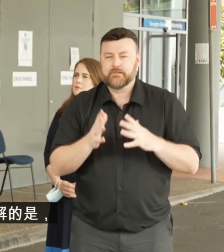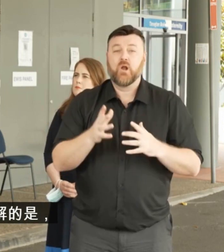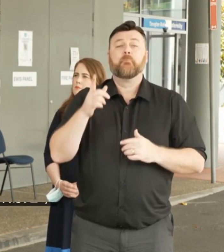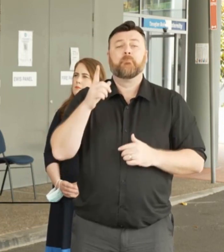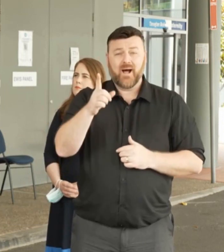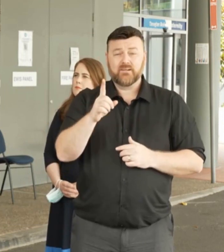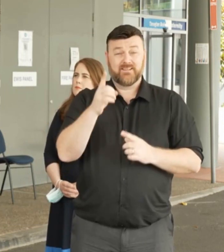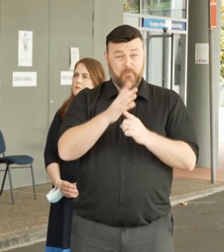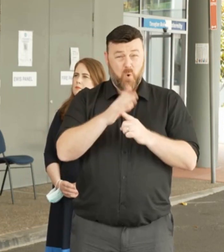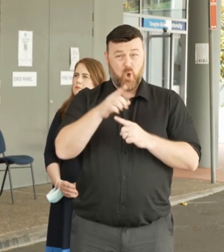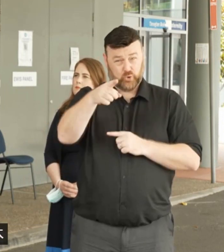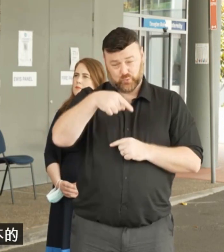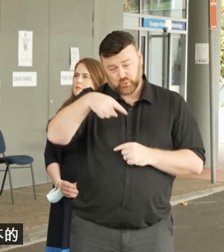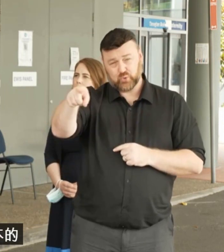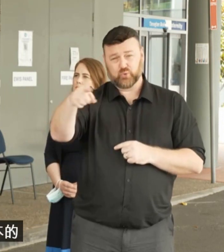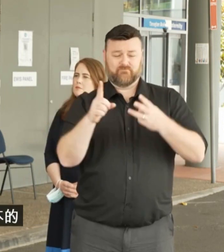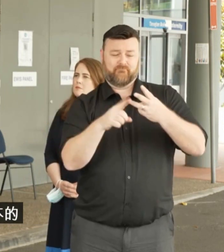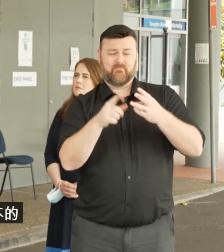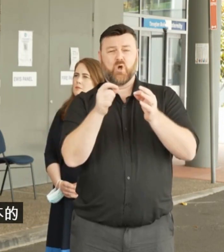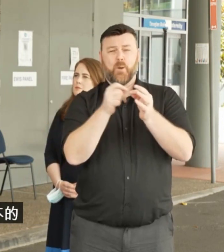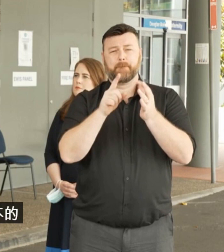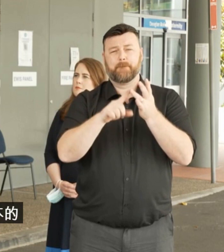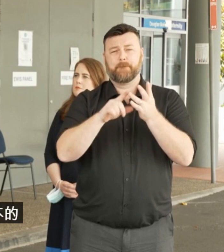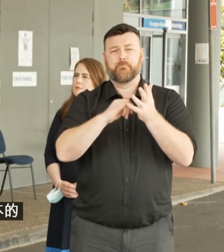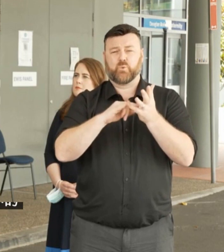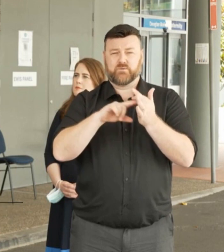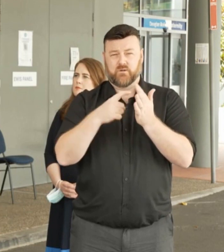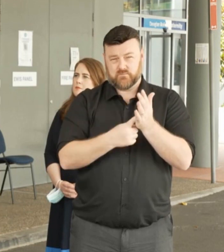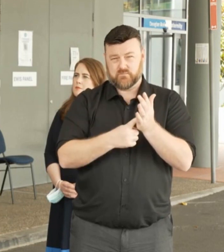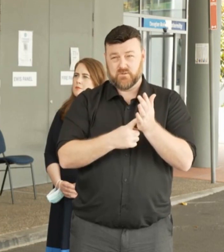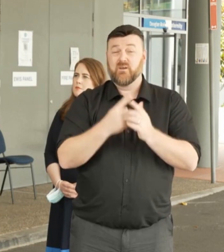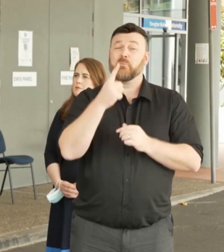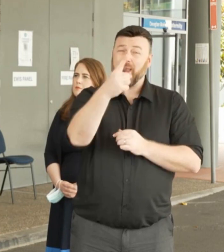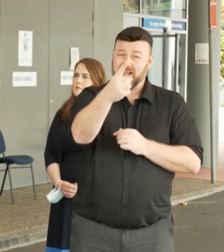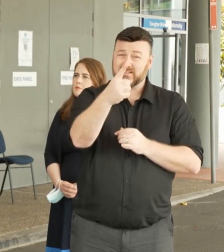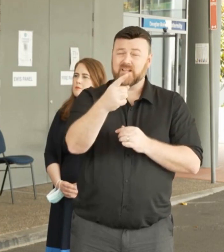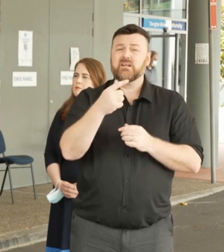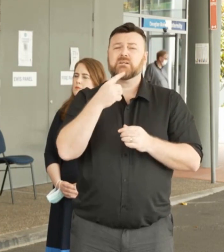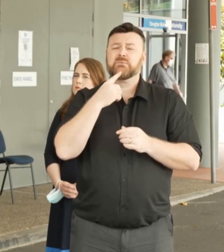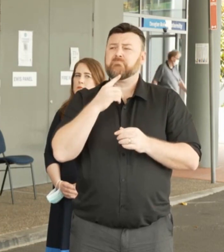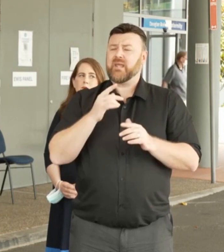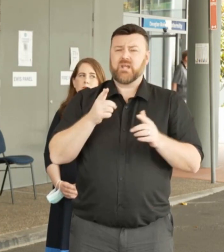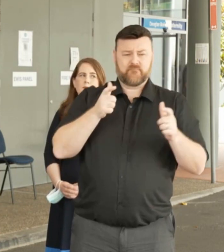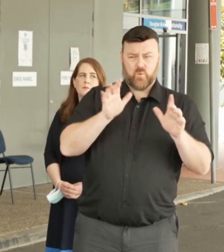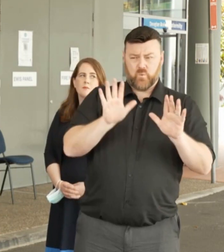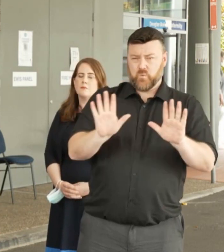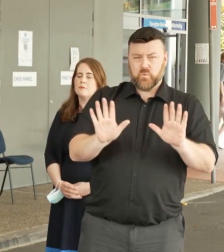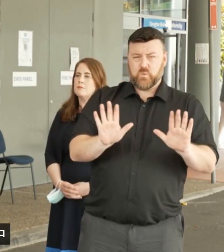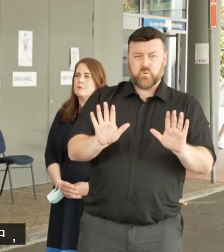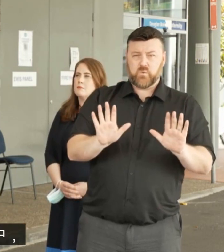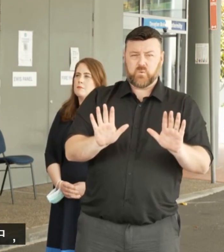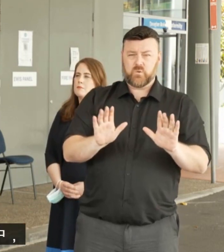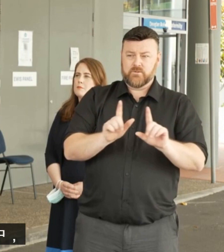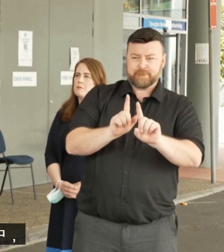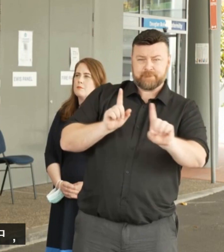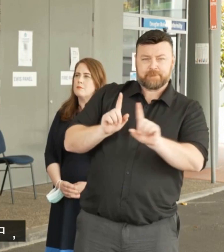get our booster shots and to still take the basic precautions. This virus is now in this new